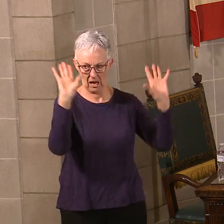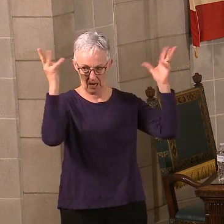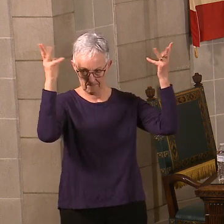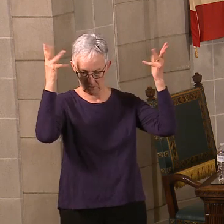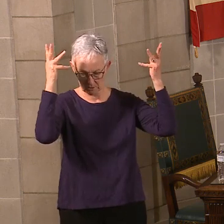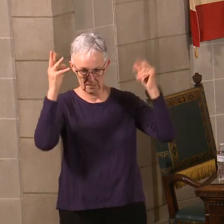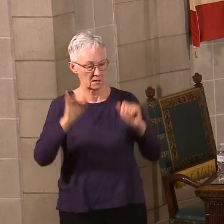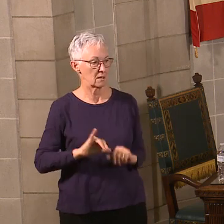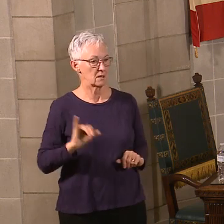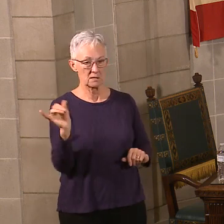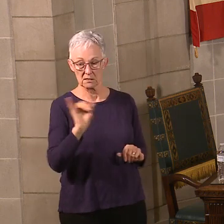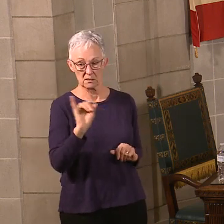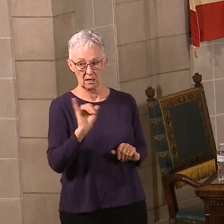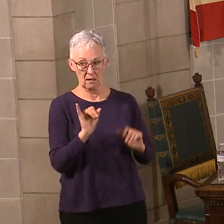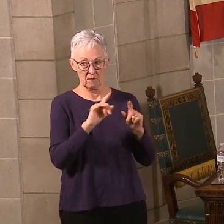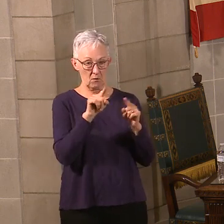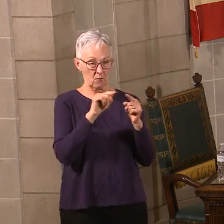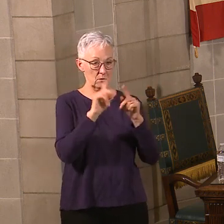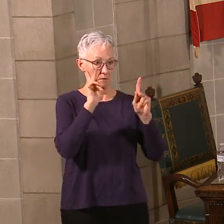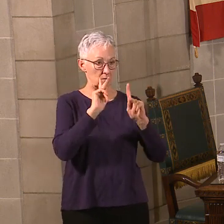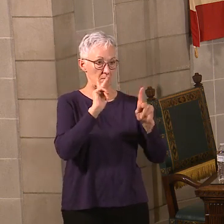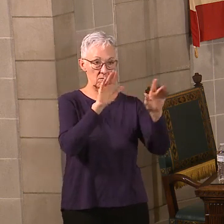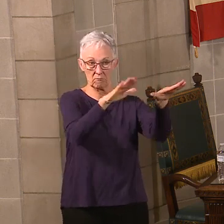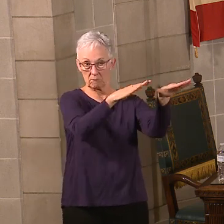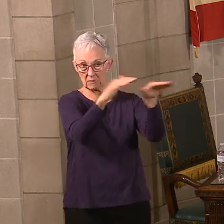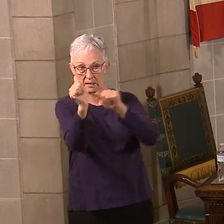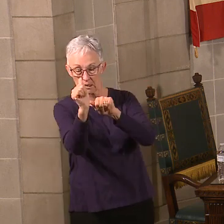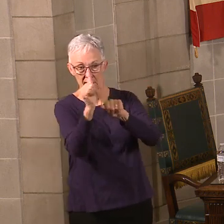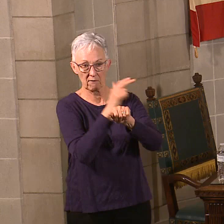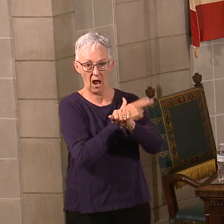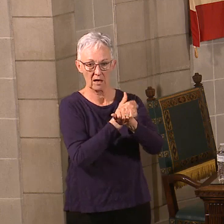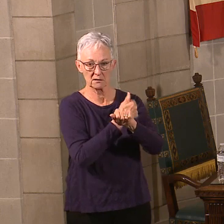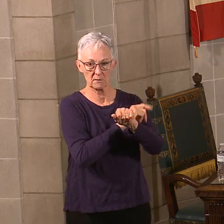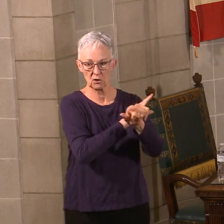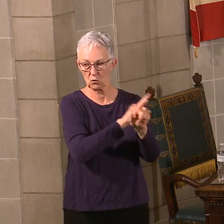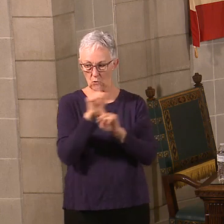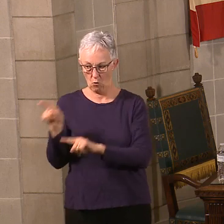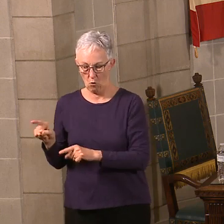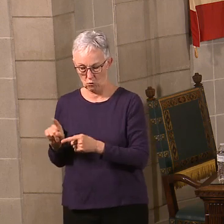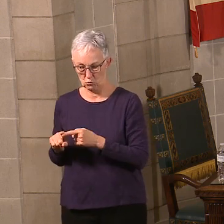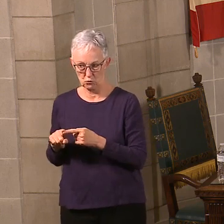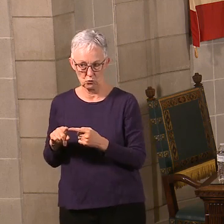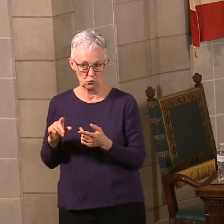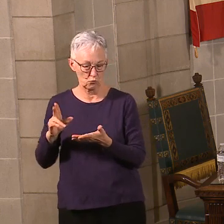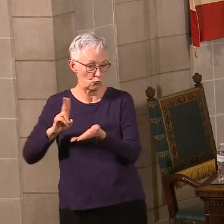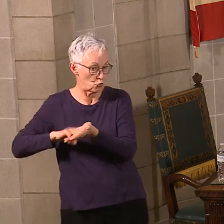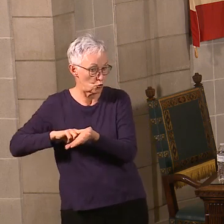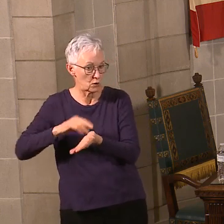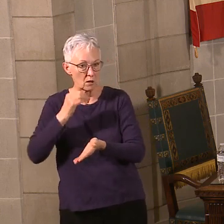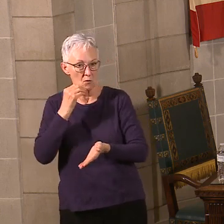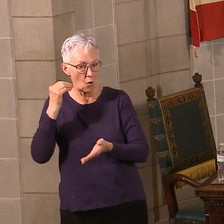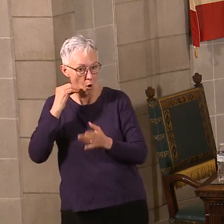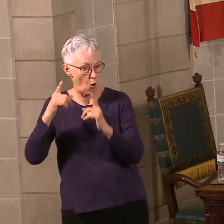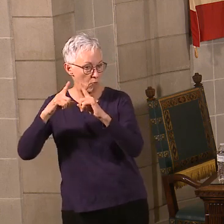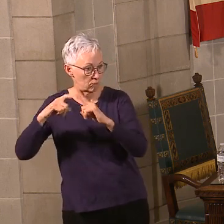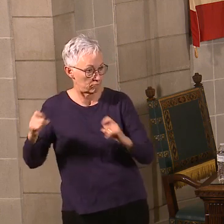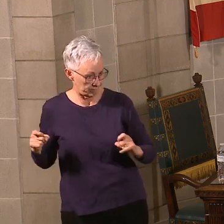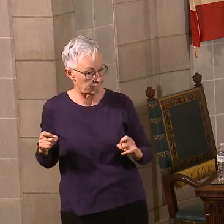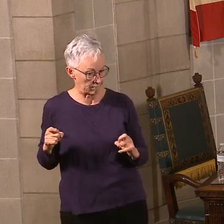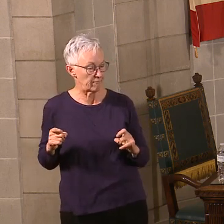and then go to our convalescent sites. If I could also just take this time to also thank all our public health workers